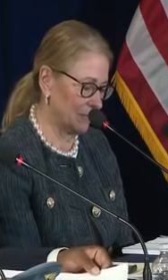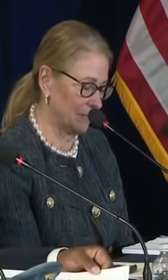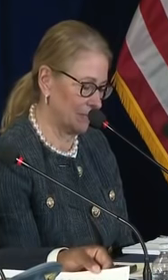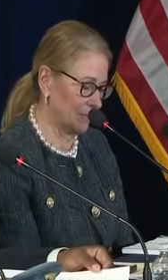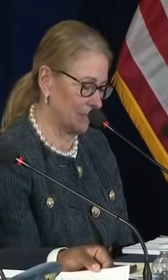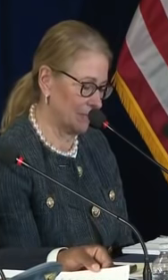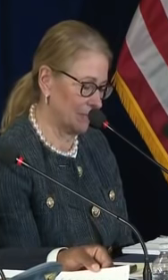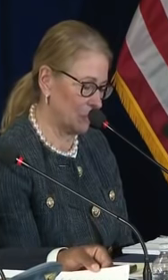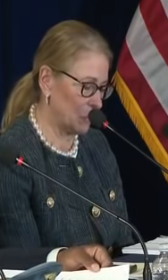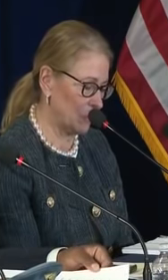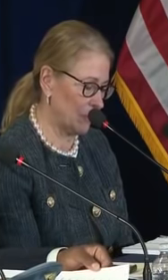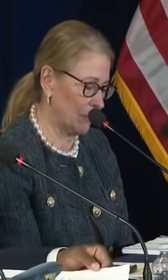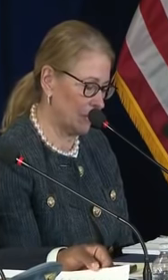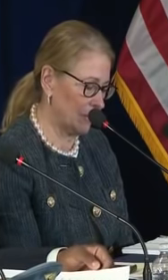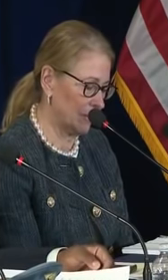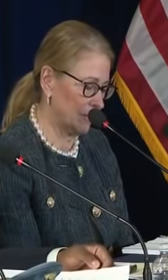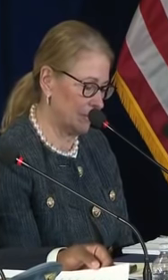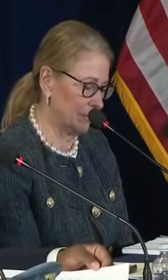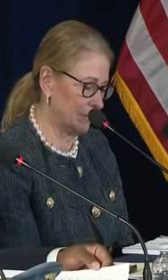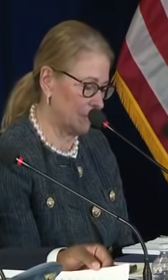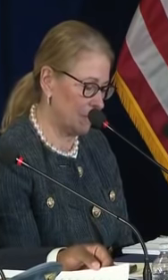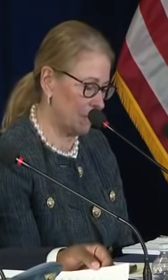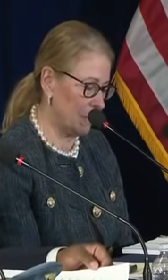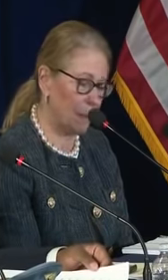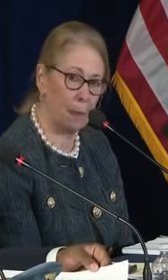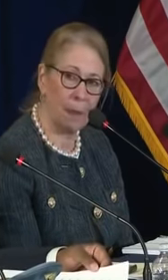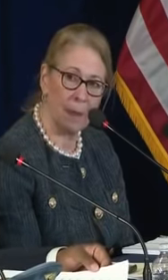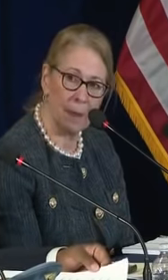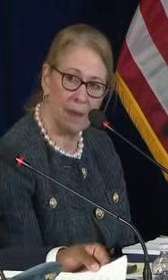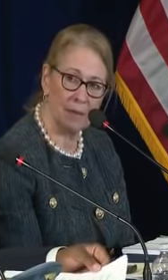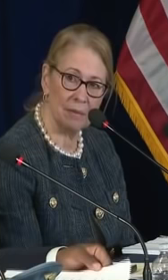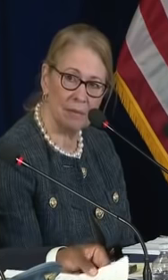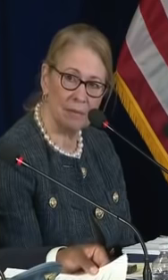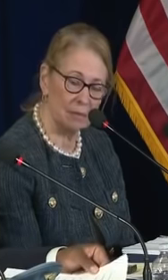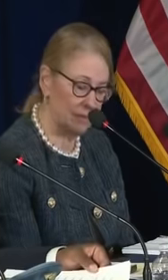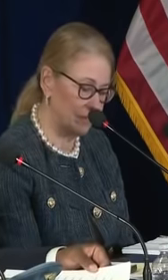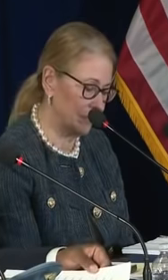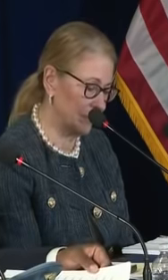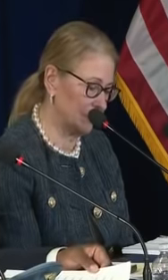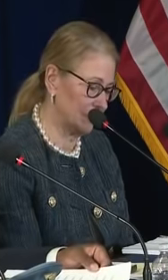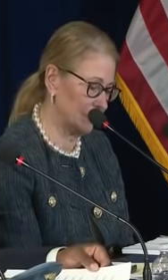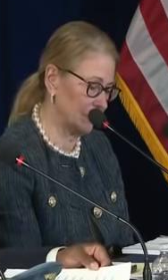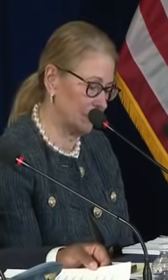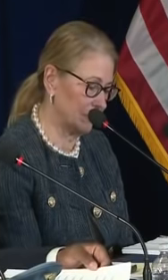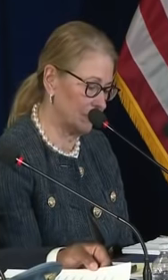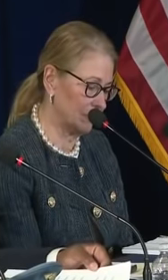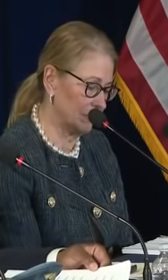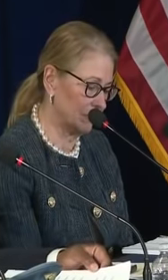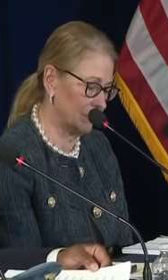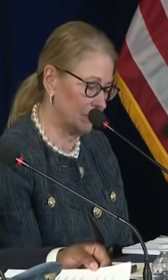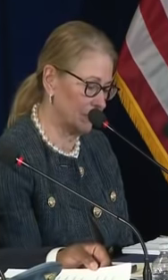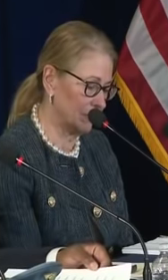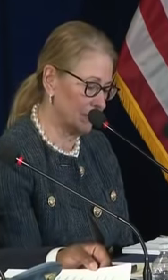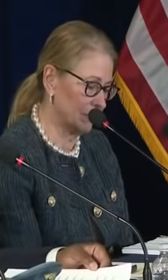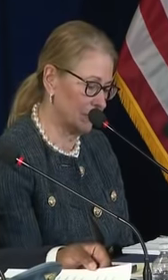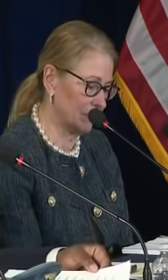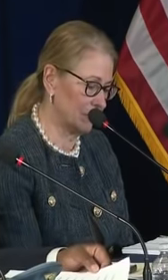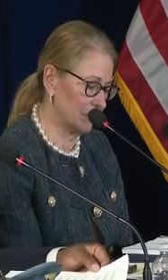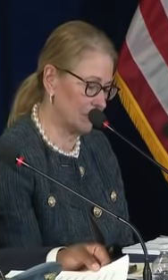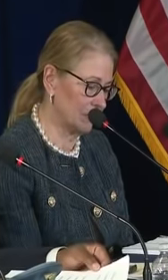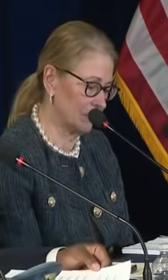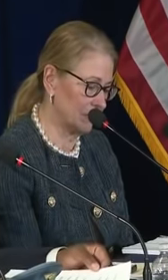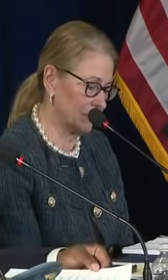is grounded in an ever-evolving model that systemically assesses the needs of our district and then creates and executes viable strategies to meet